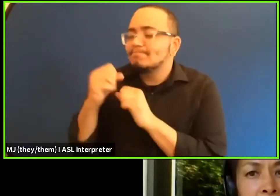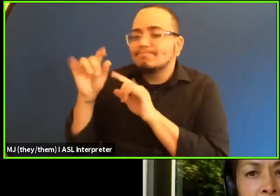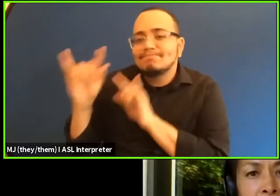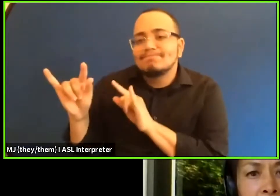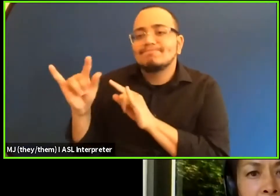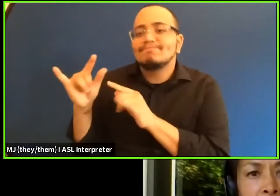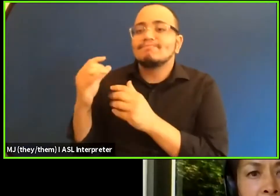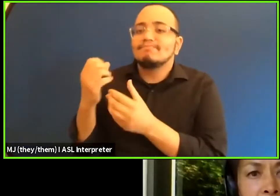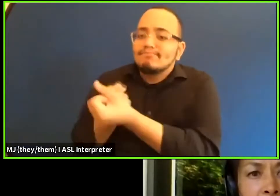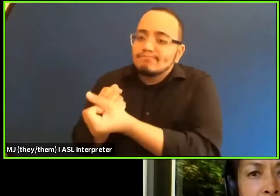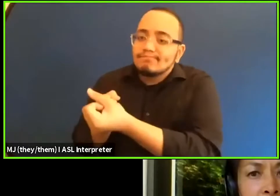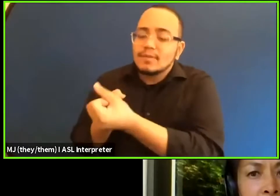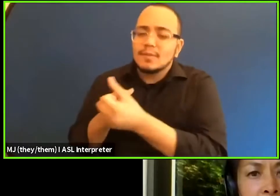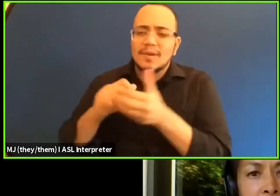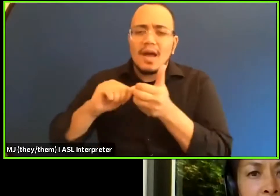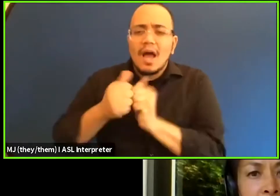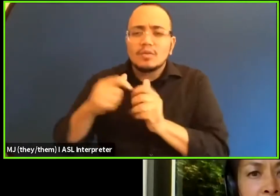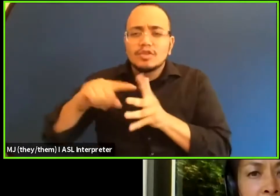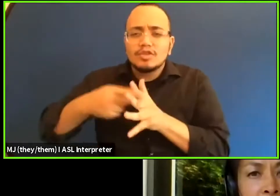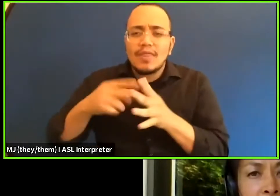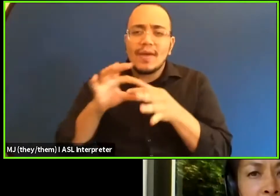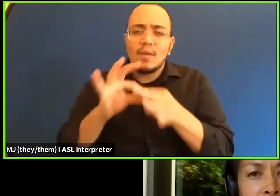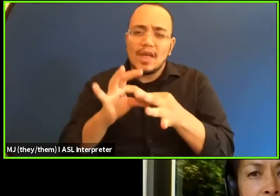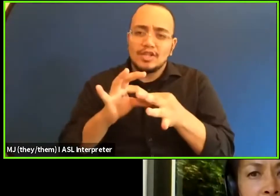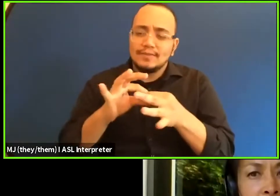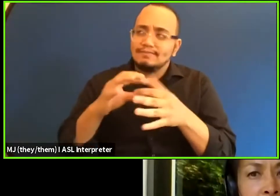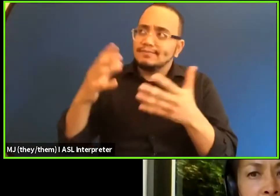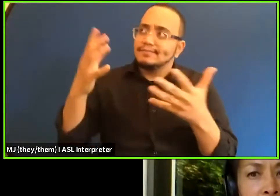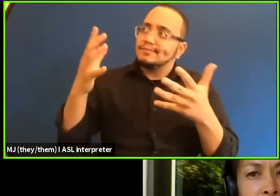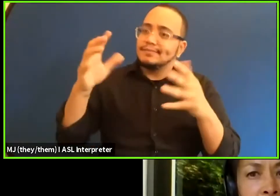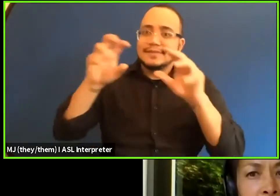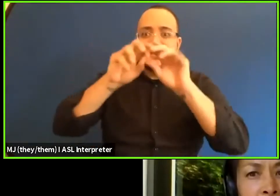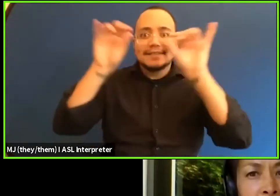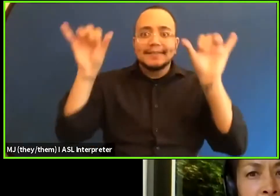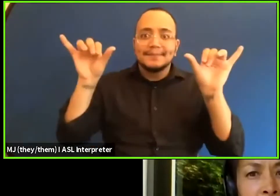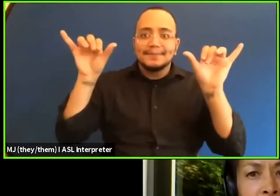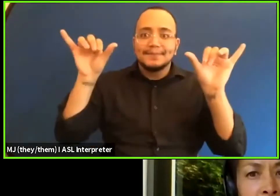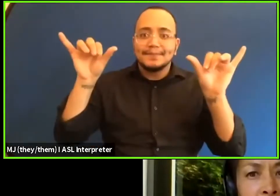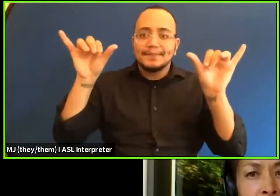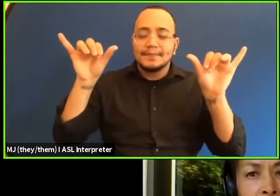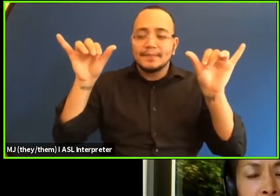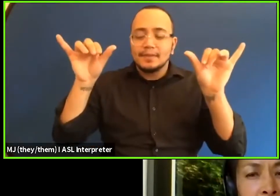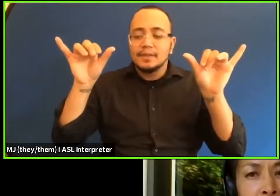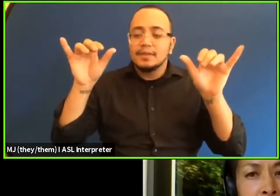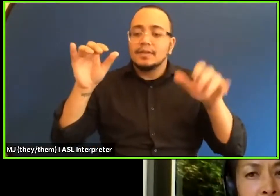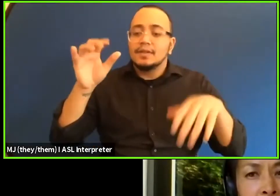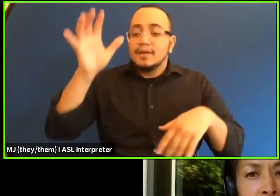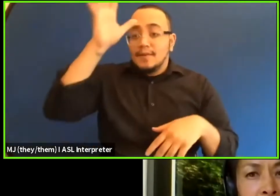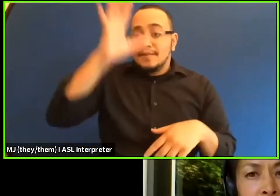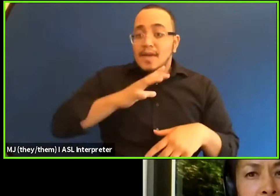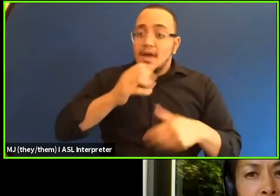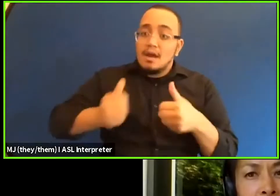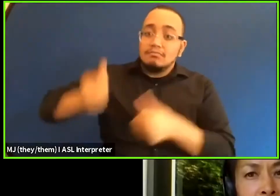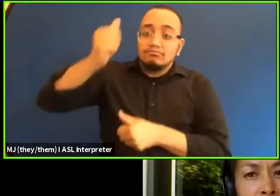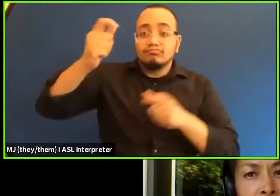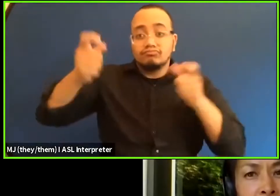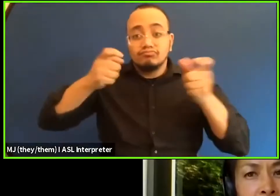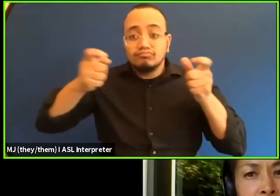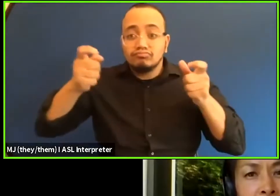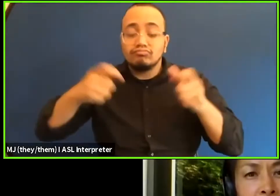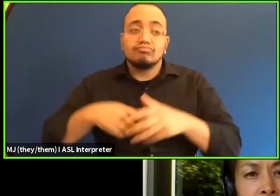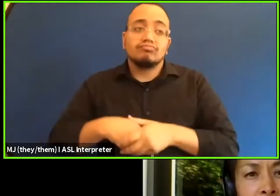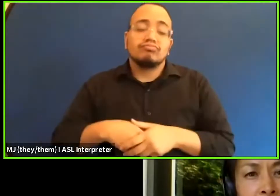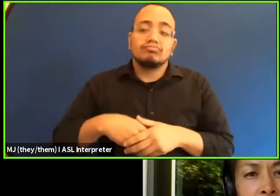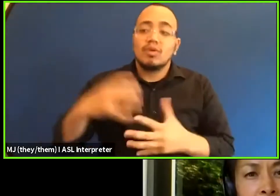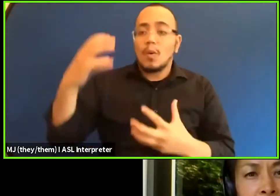relationship, we had to look at how patriarchy, systemic systems of oppression, colonialism,